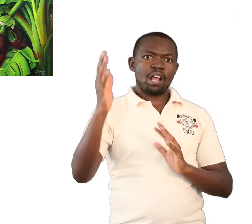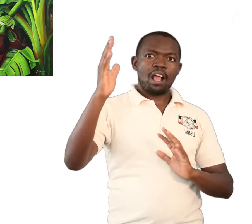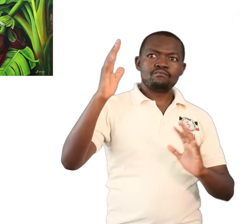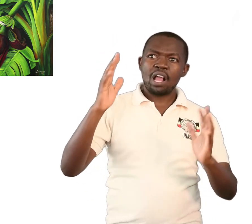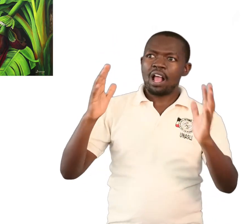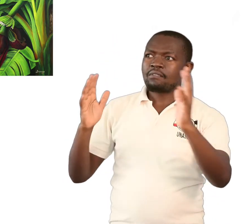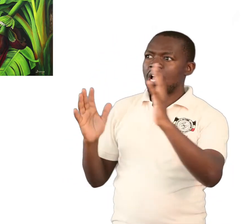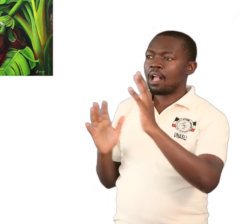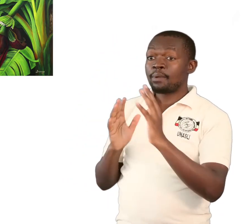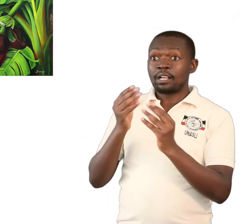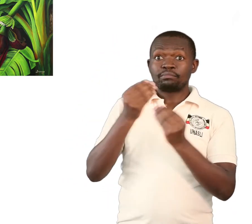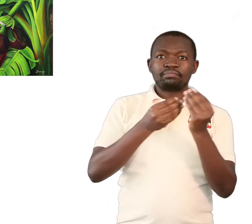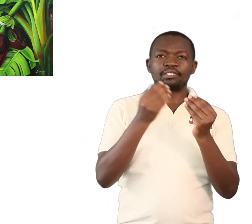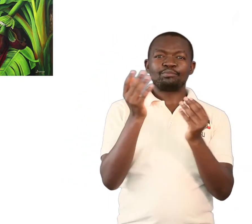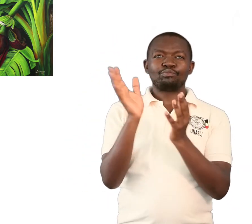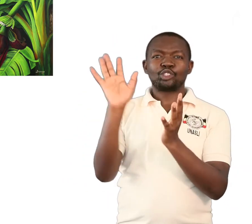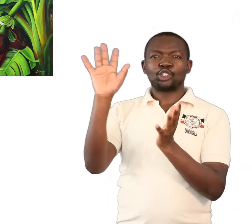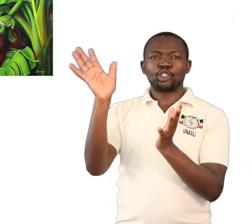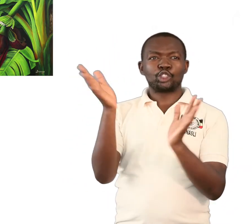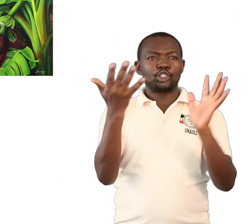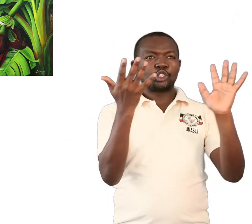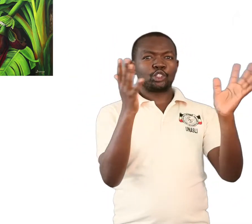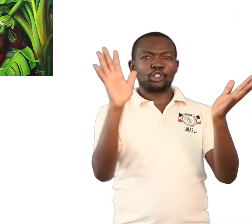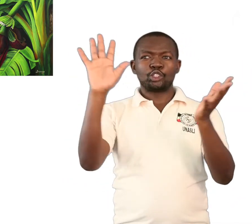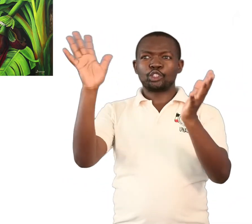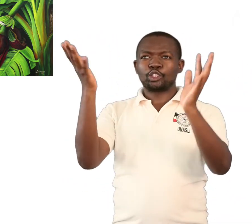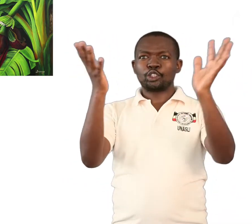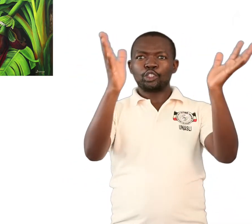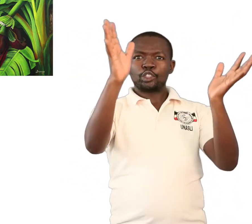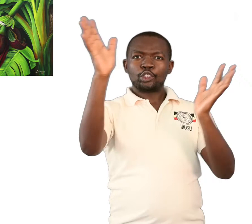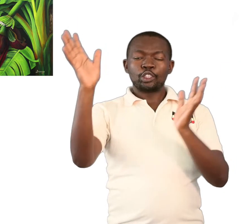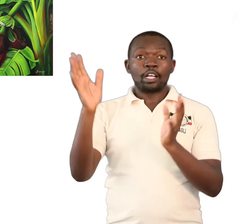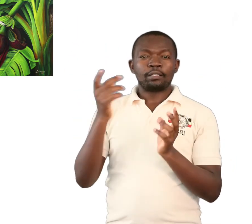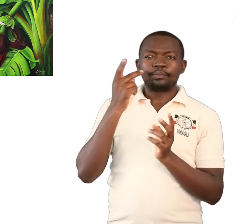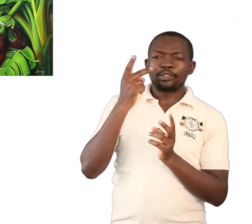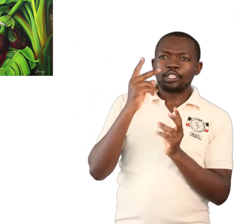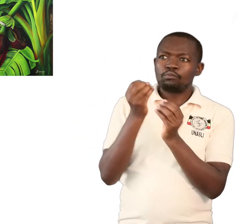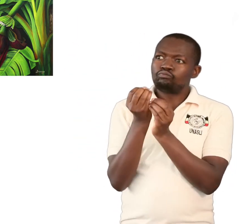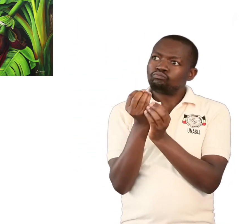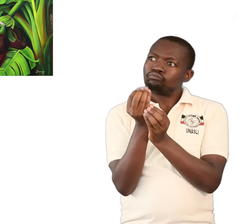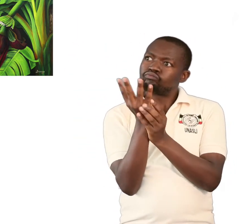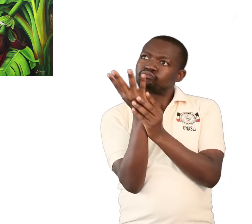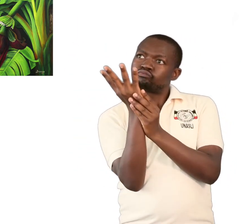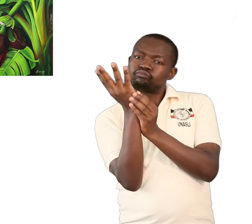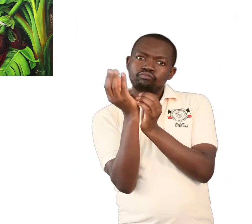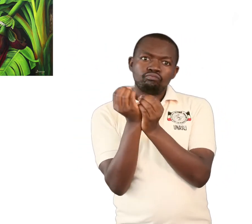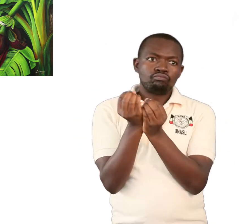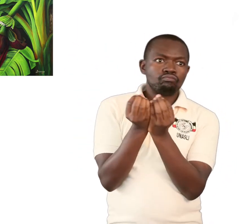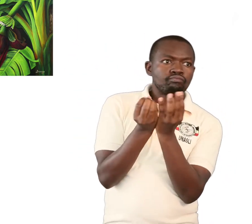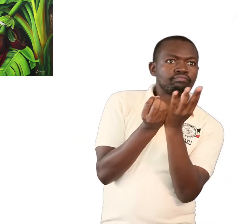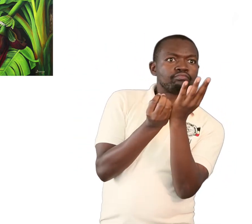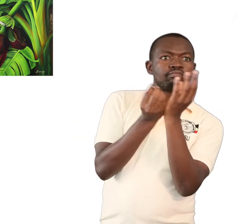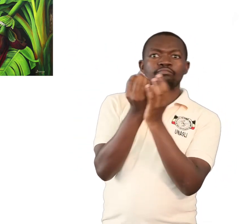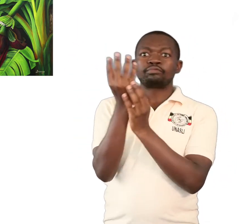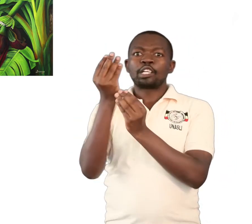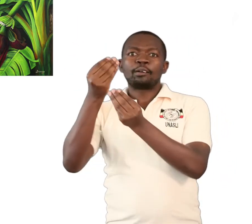just flowering, bringing out what is going to become a bunch of